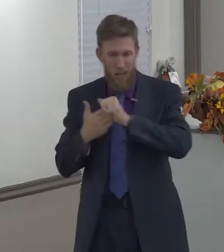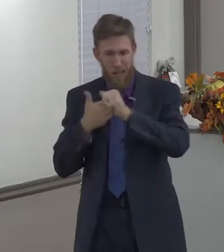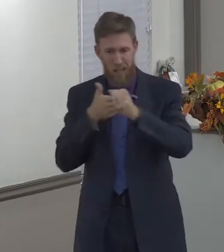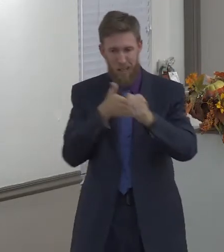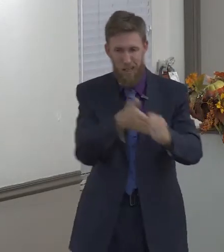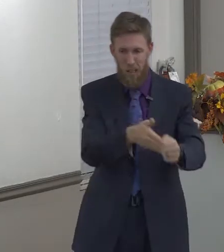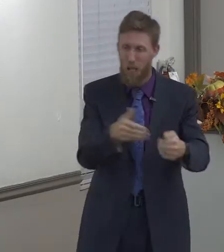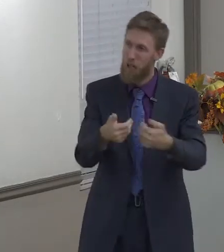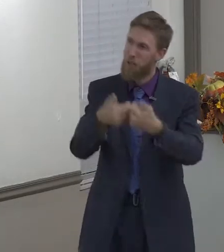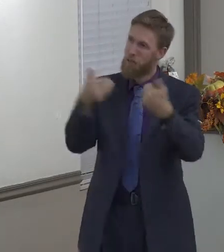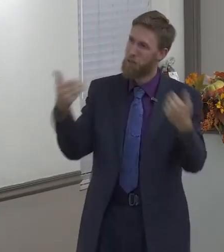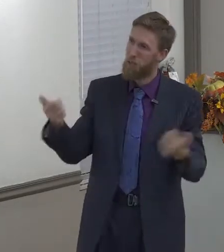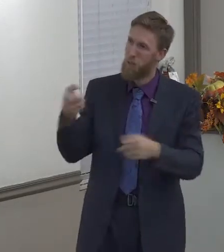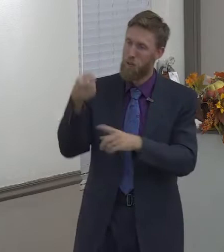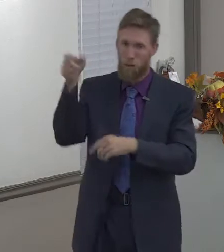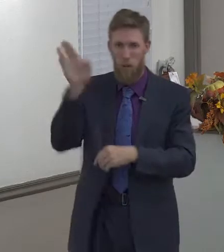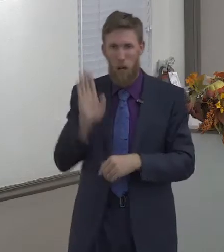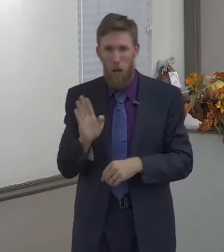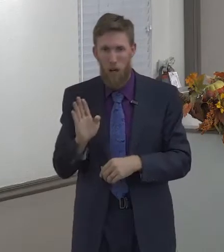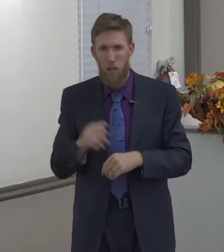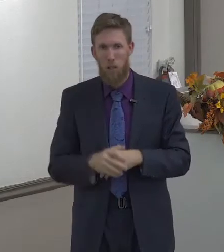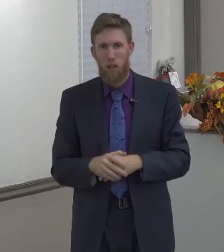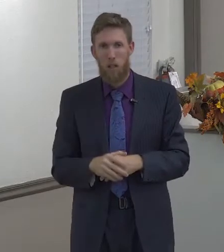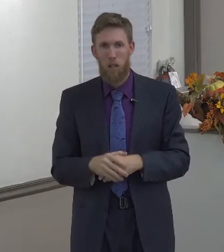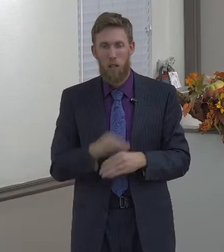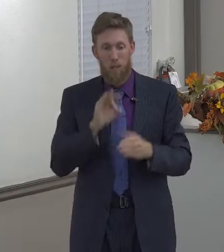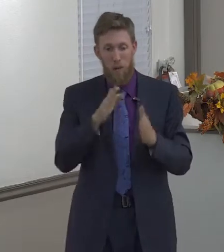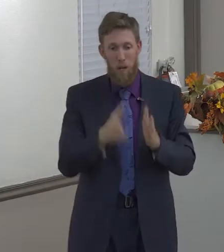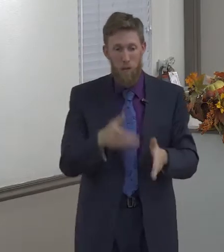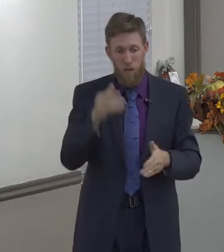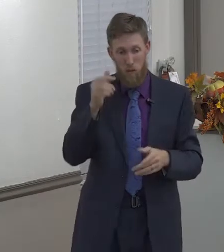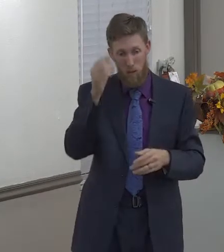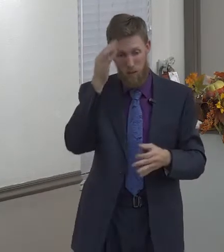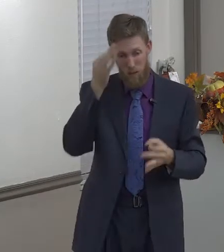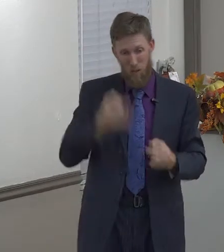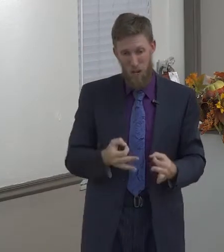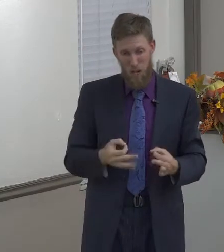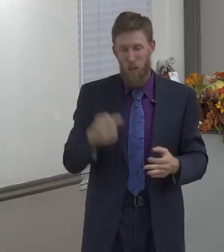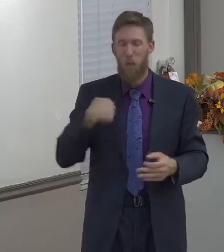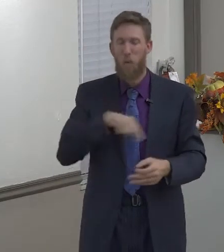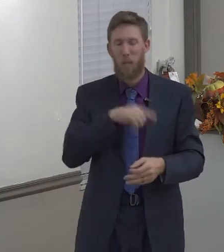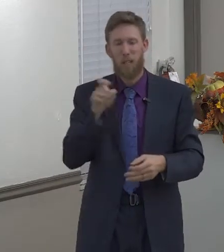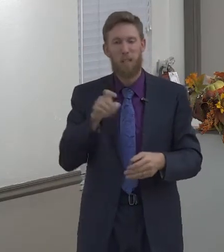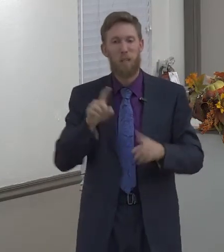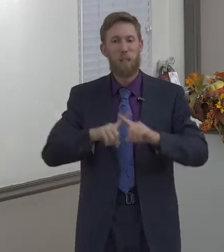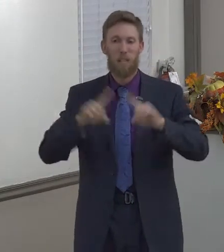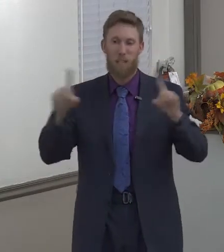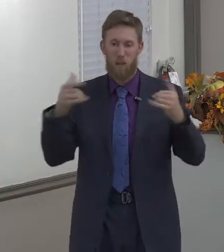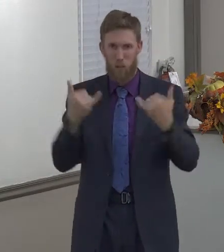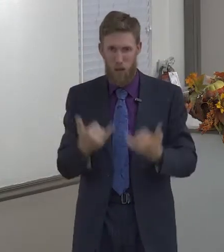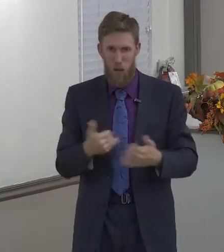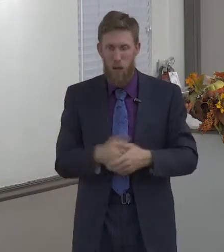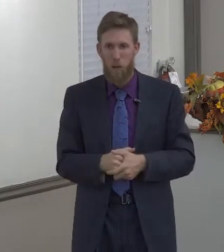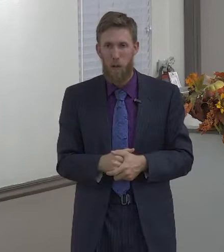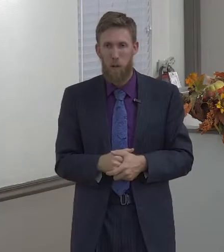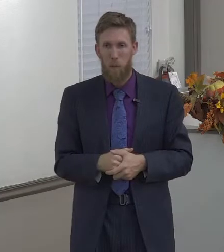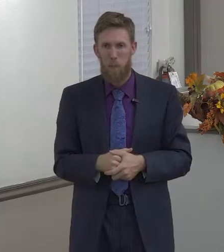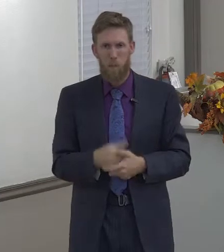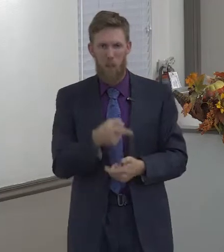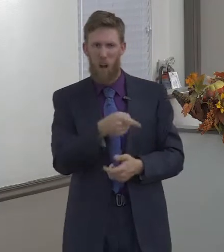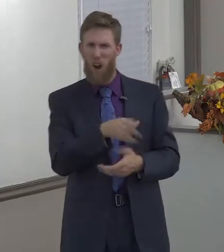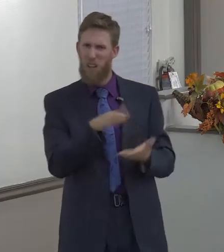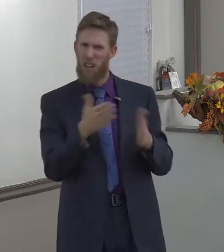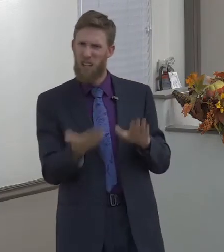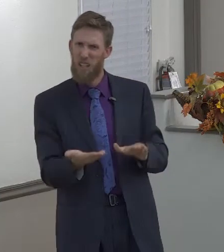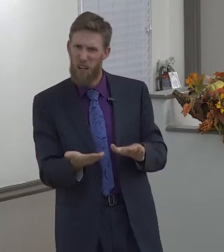You say, well, are they dead? A lot of people go. A lot of people will be found in